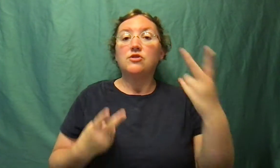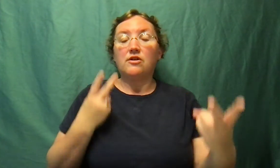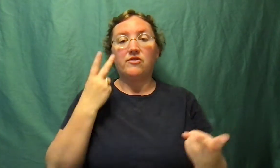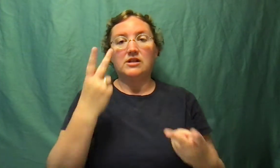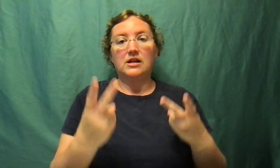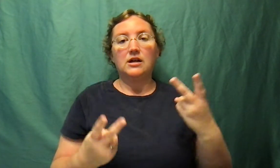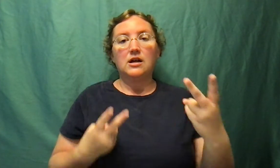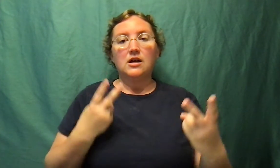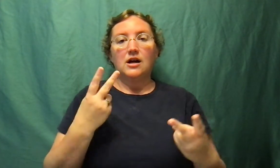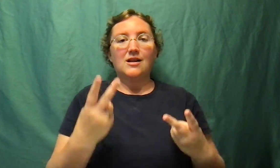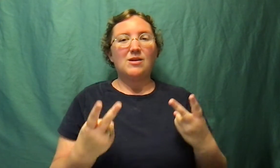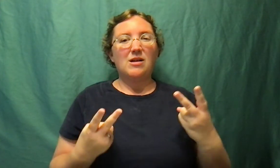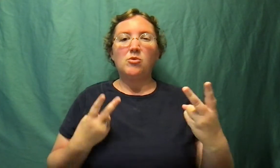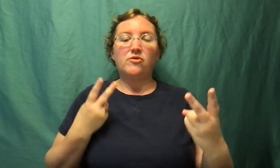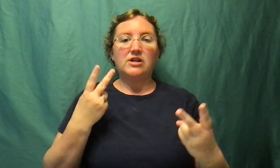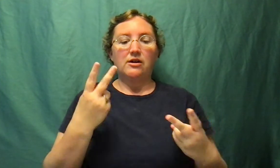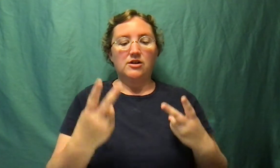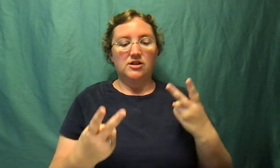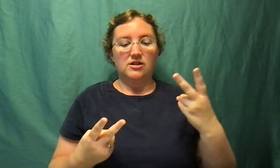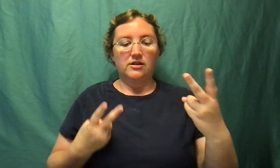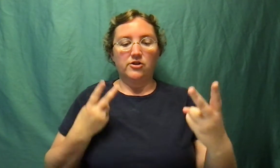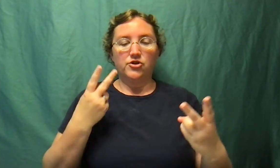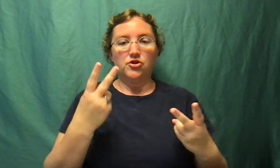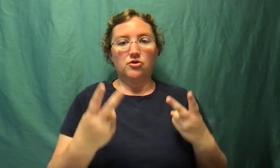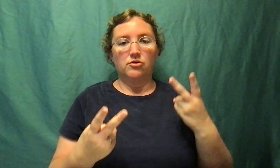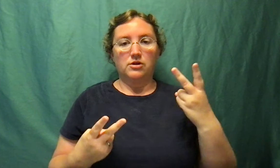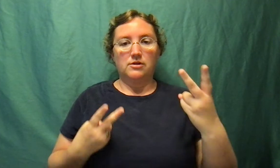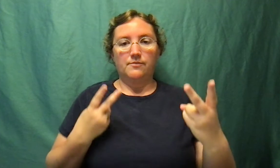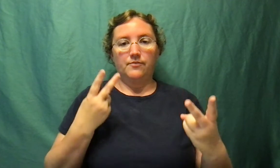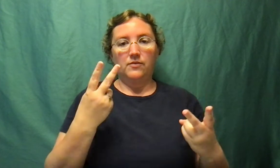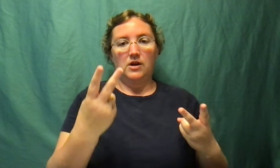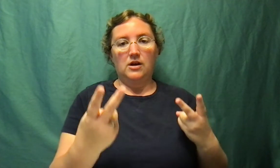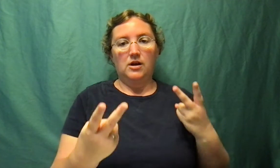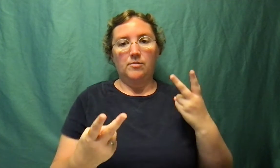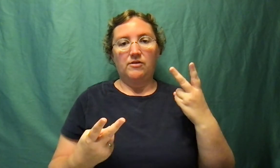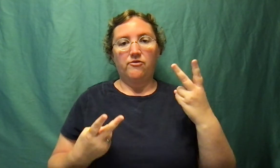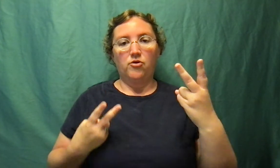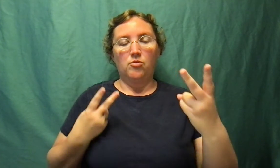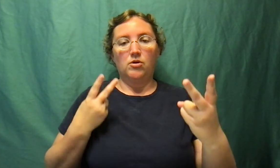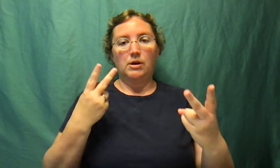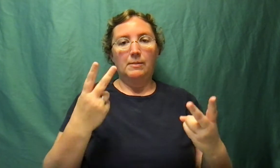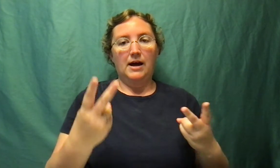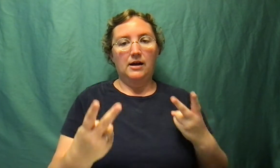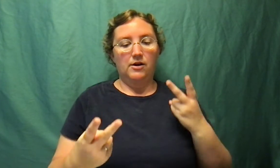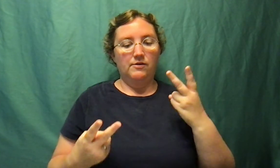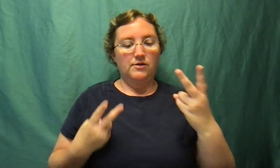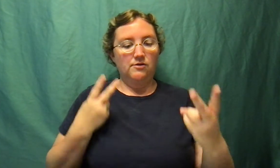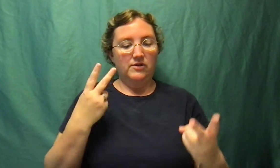there visiting. And it kind of moves down and just is little circles coming forward and back. To